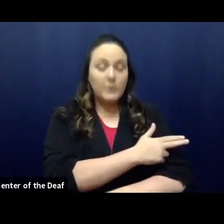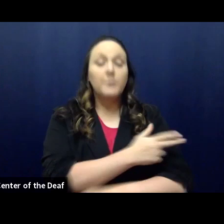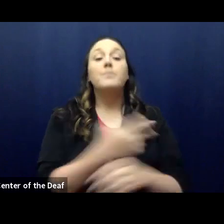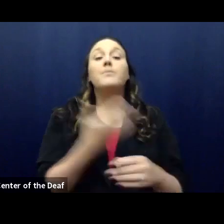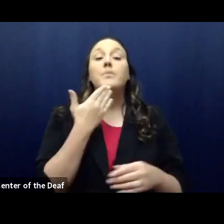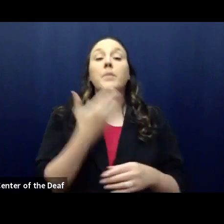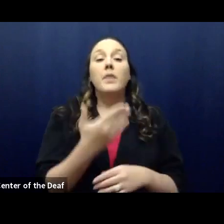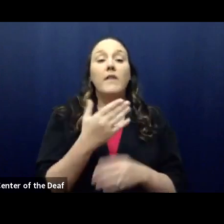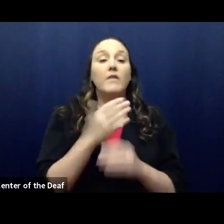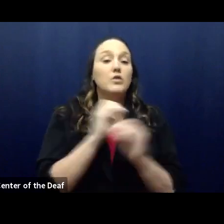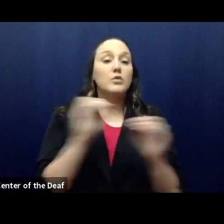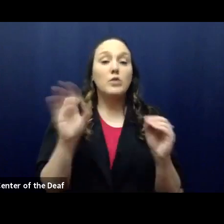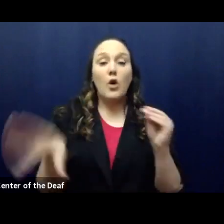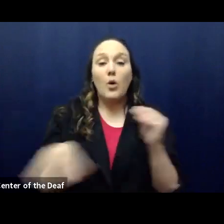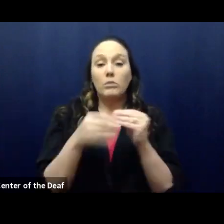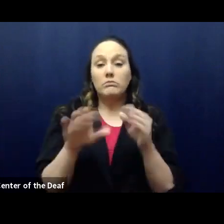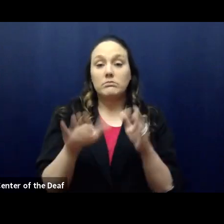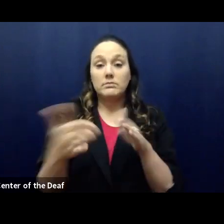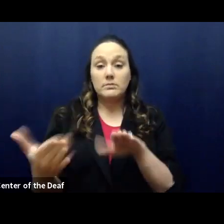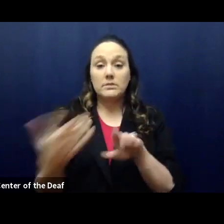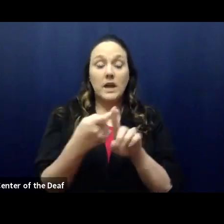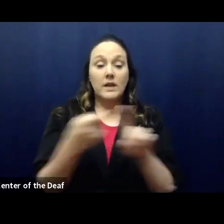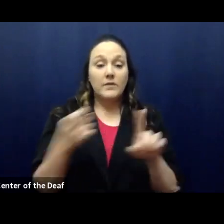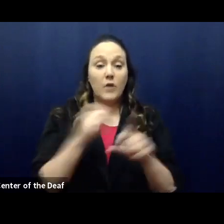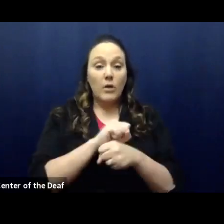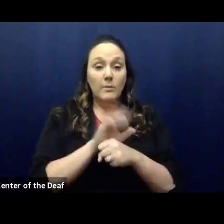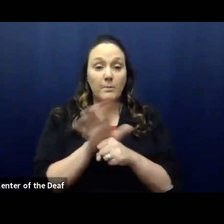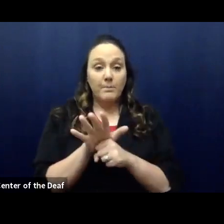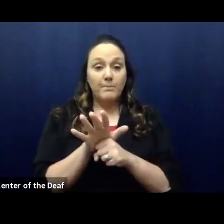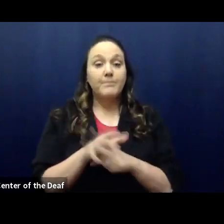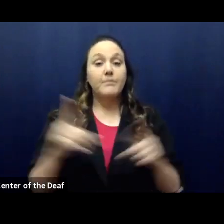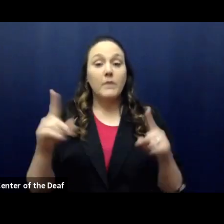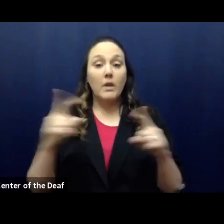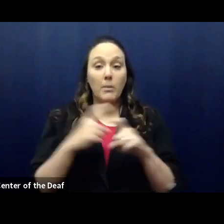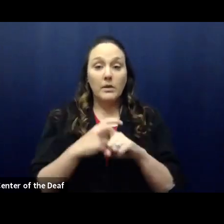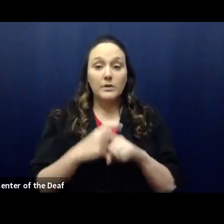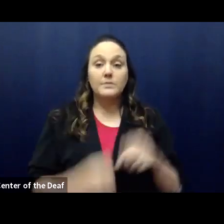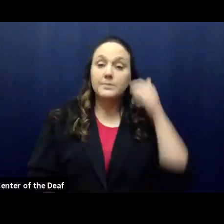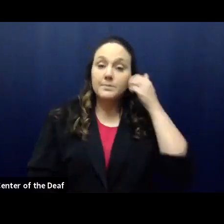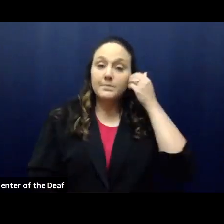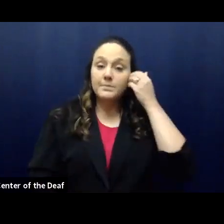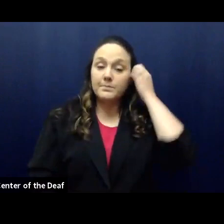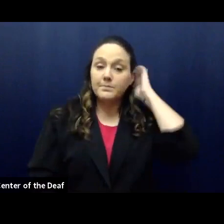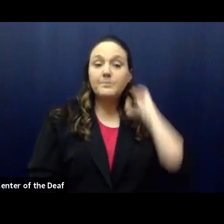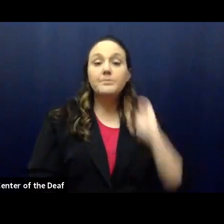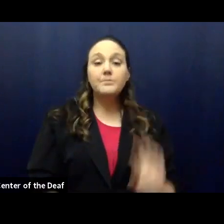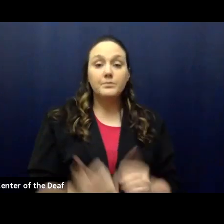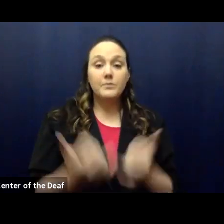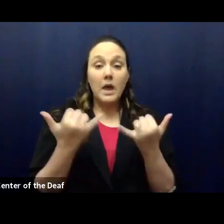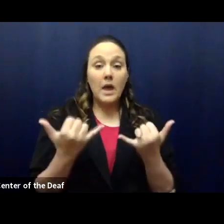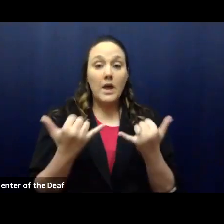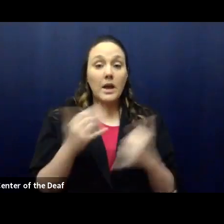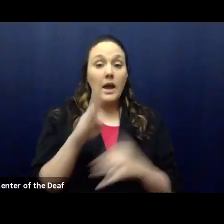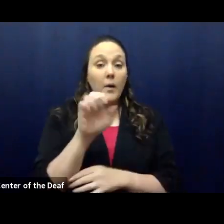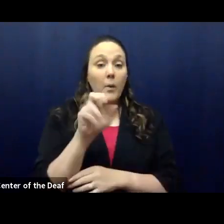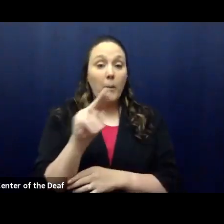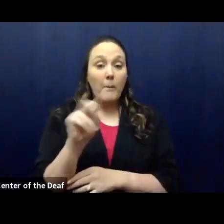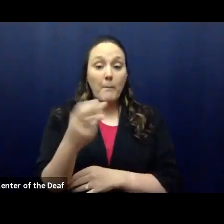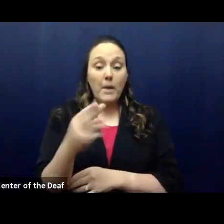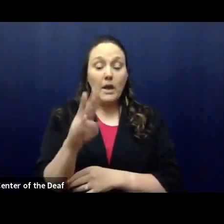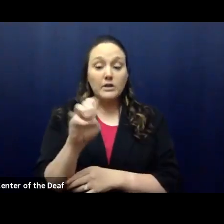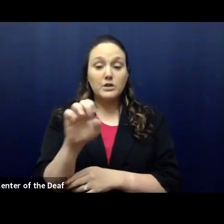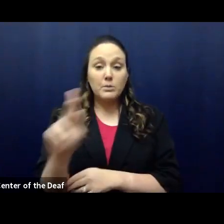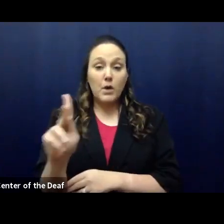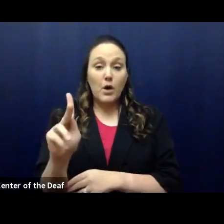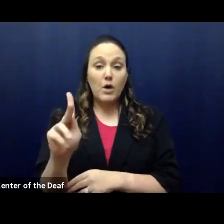no additional deaths from COVID-19 complications. Now our transition to the benchmarks.